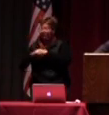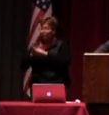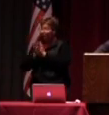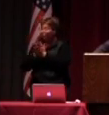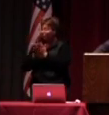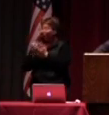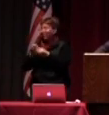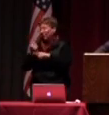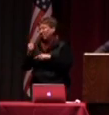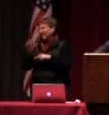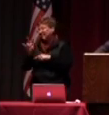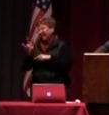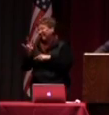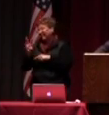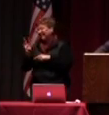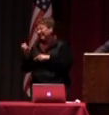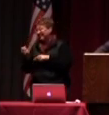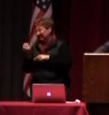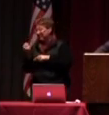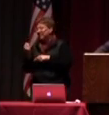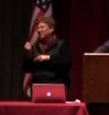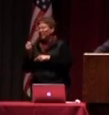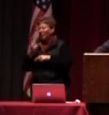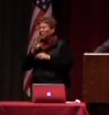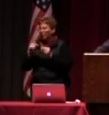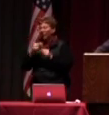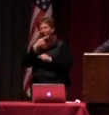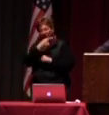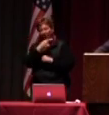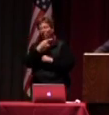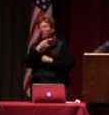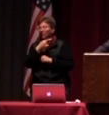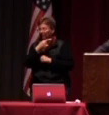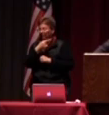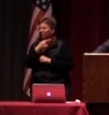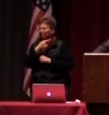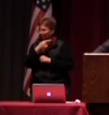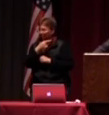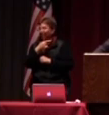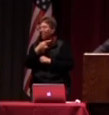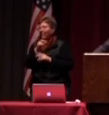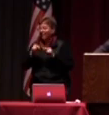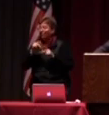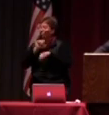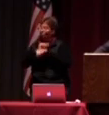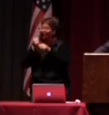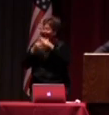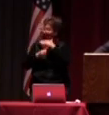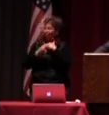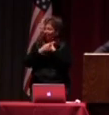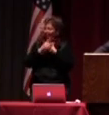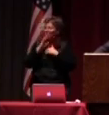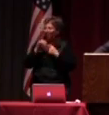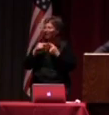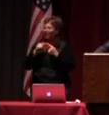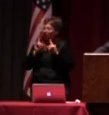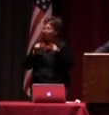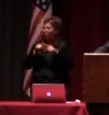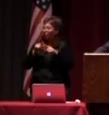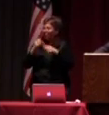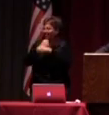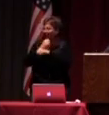late 1760s, characters speak of volunteering under the brave Paoli, much as Britons of the 1930s spoke of going to fight in